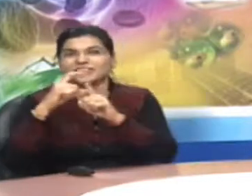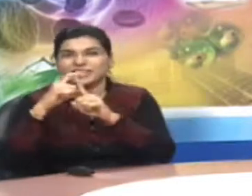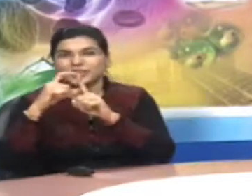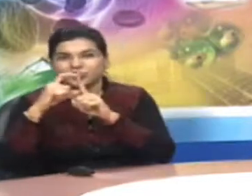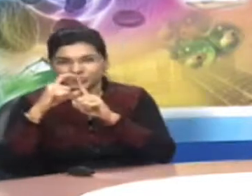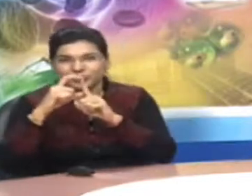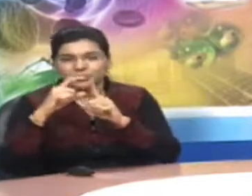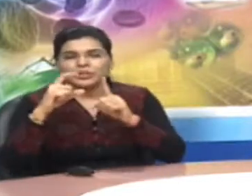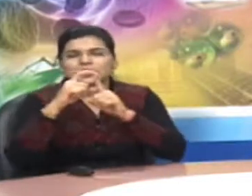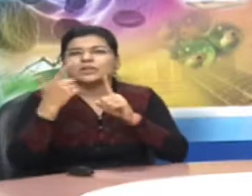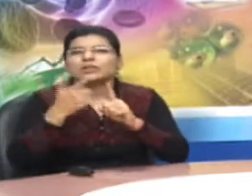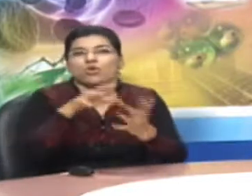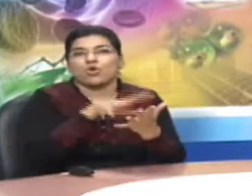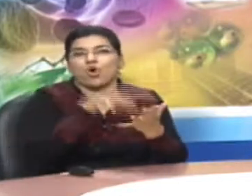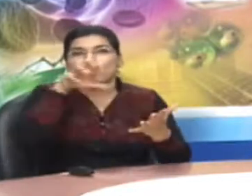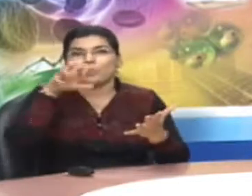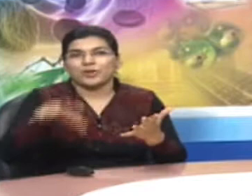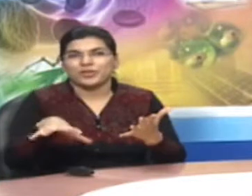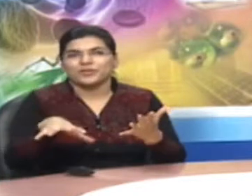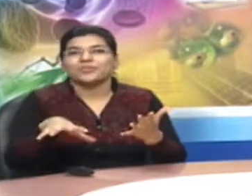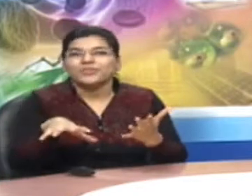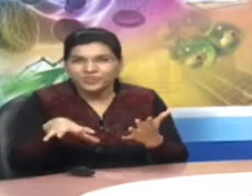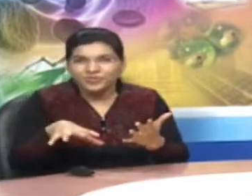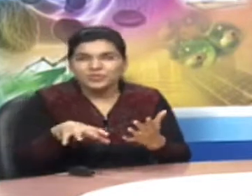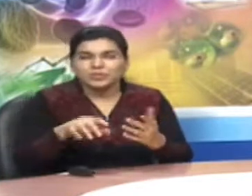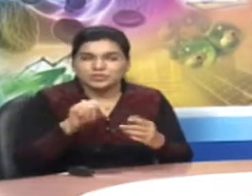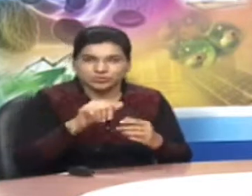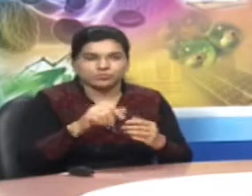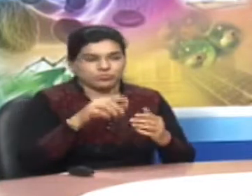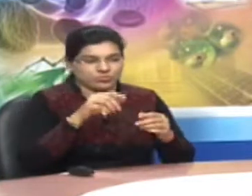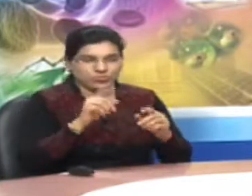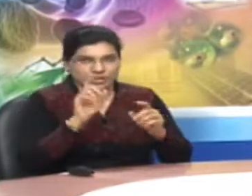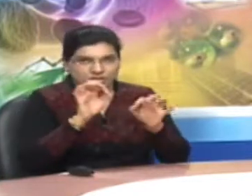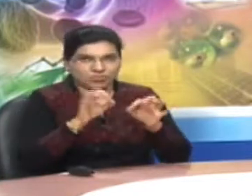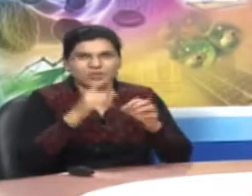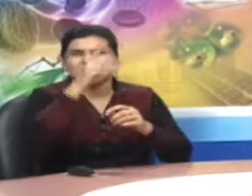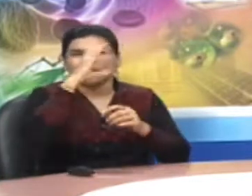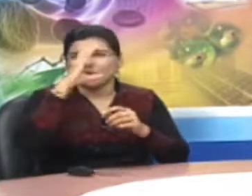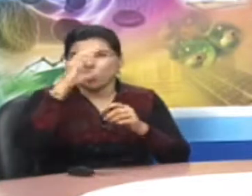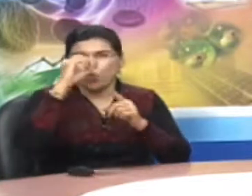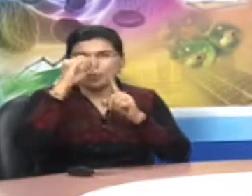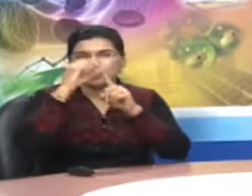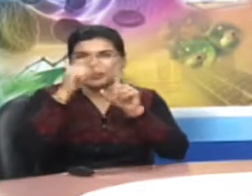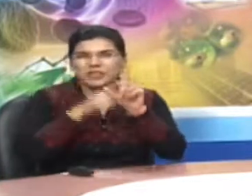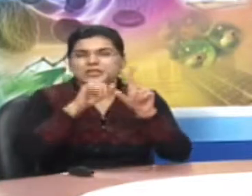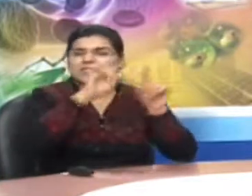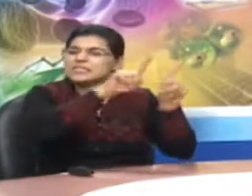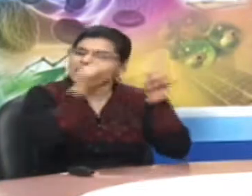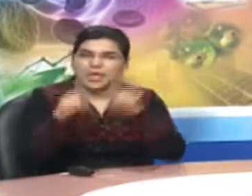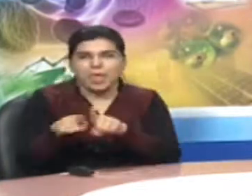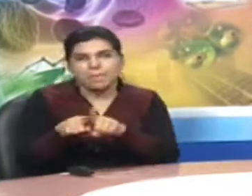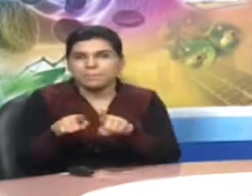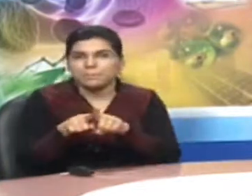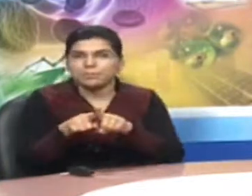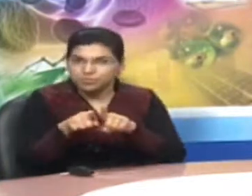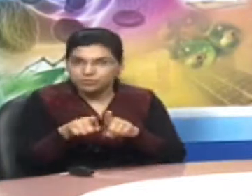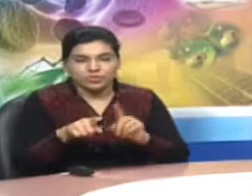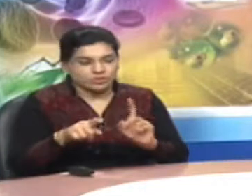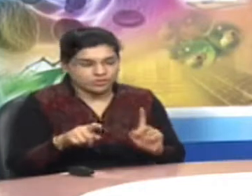plus D. What is that? It is to duplicate the particular